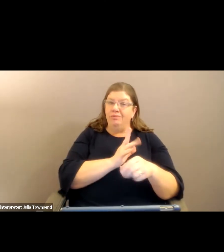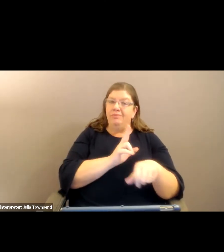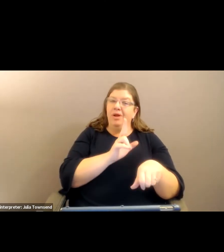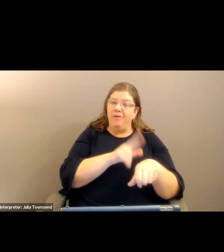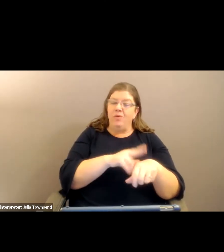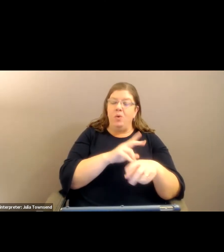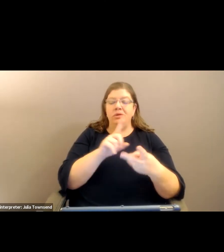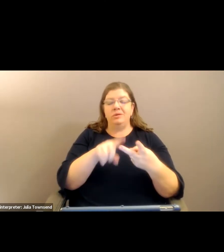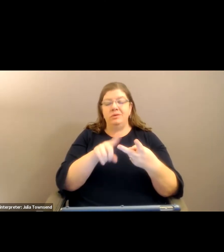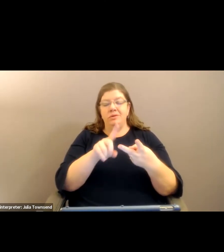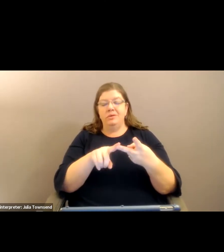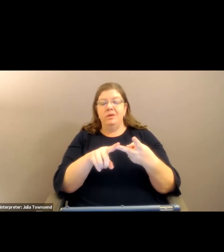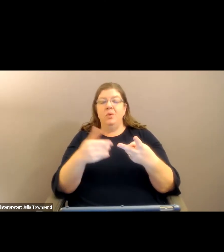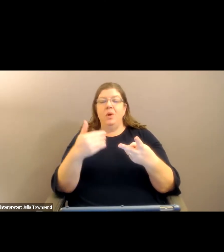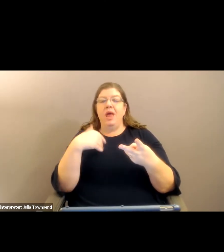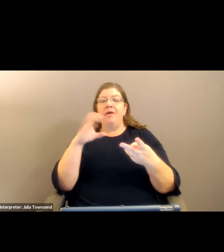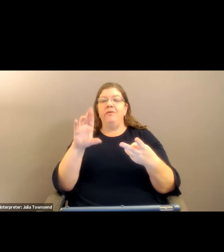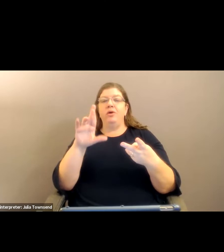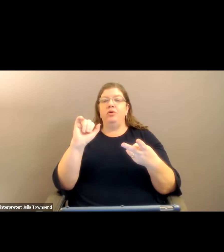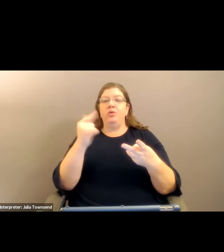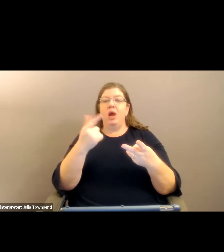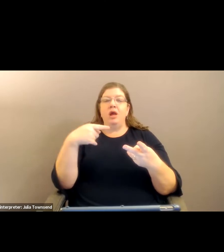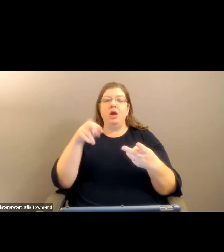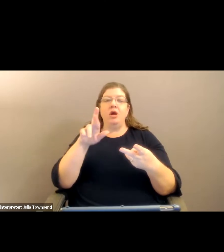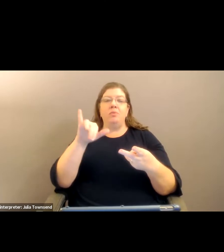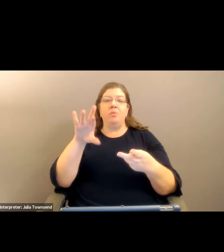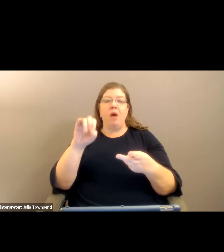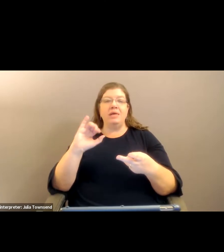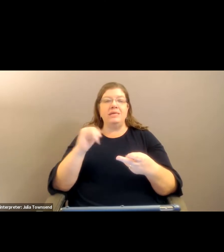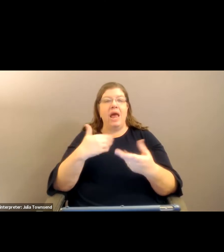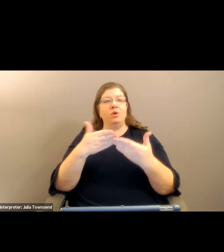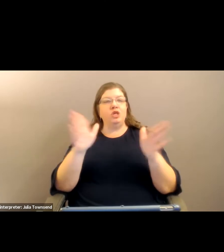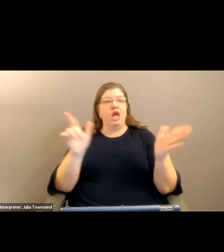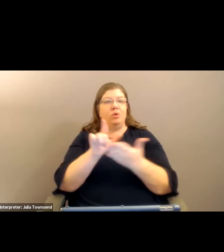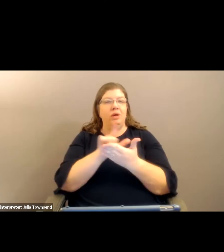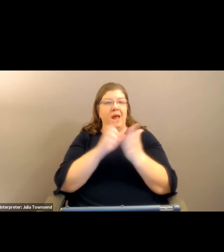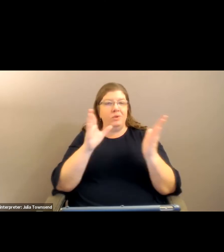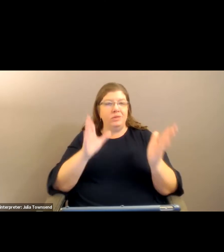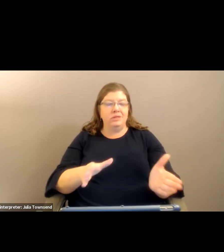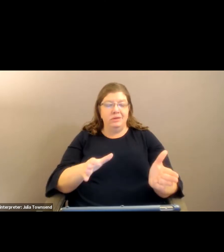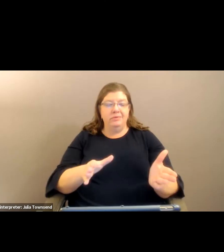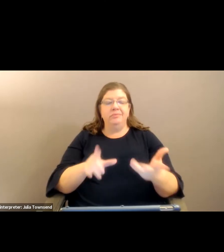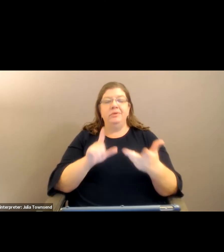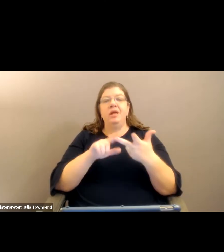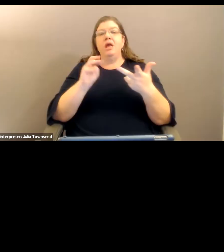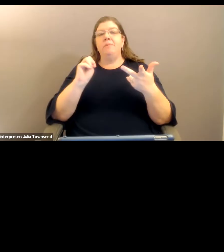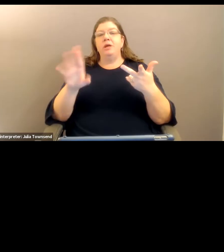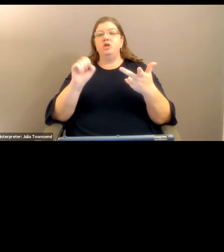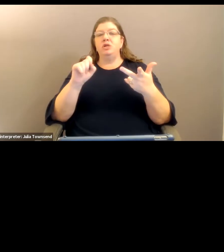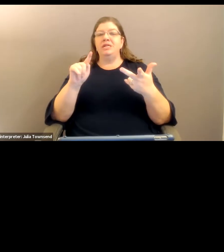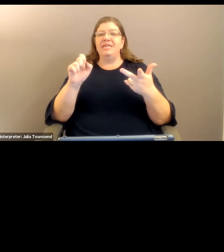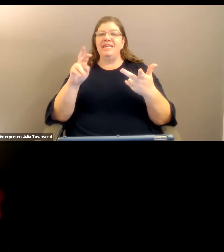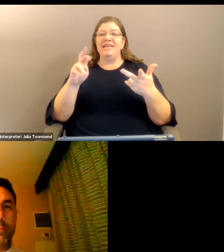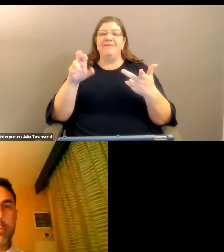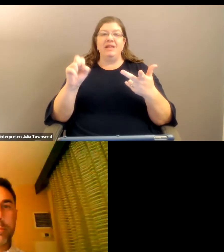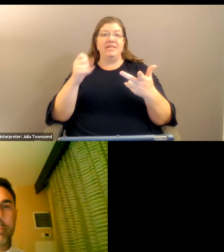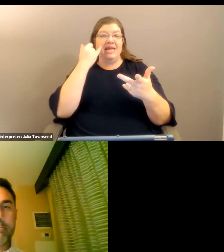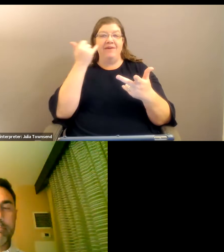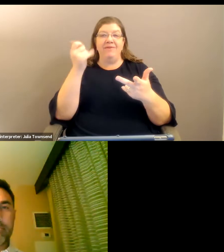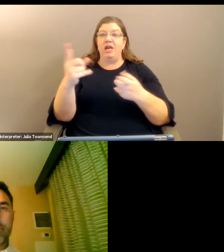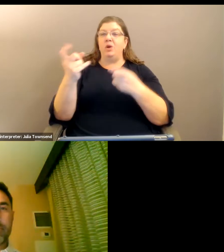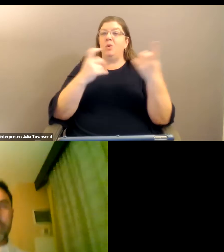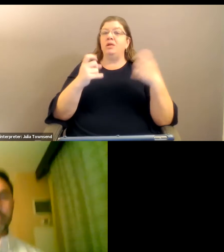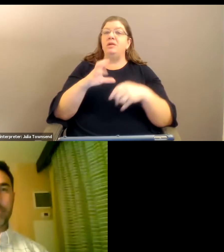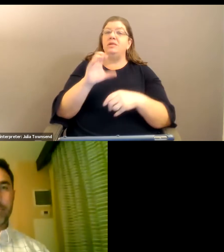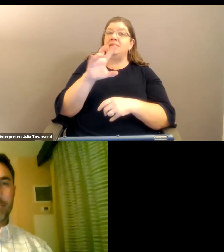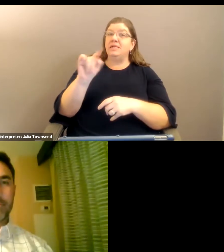have Craig Price, our general counsel here, and Mr. Stevens for any questions the board members may have. Scott,